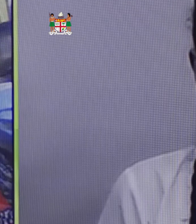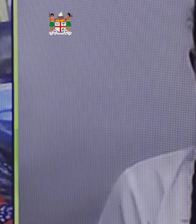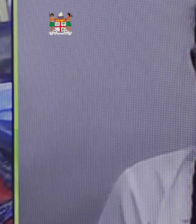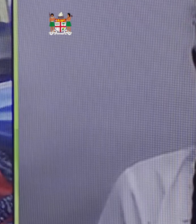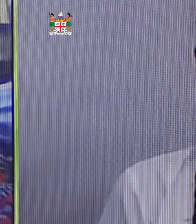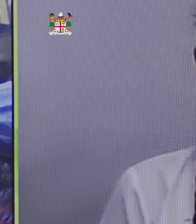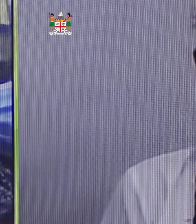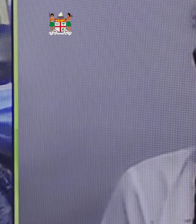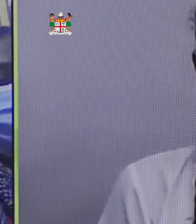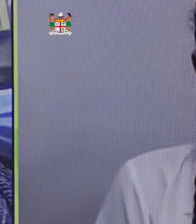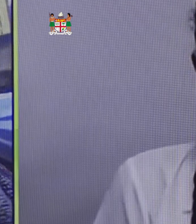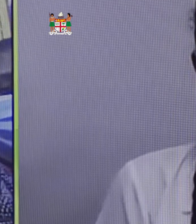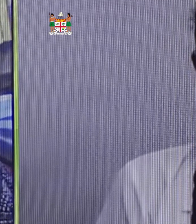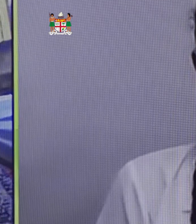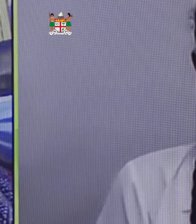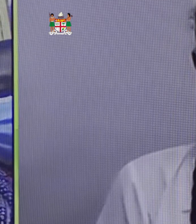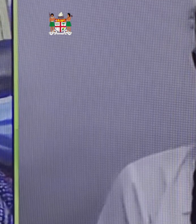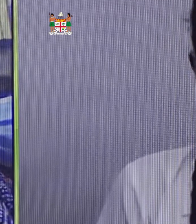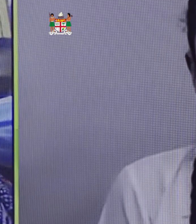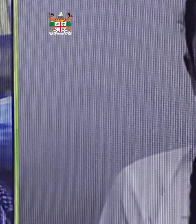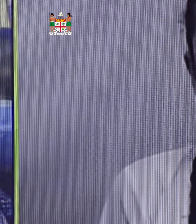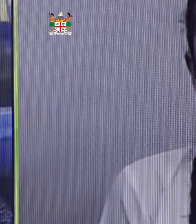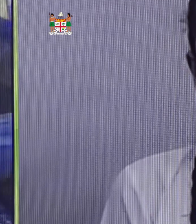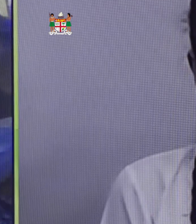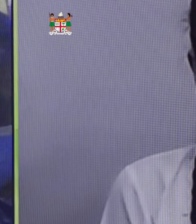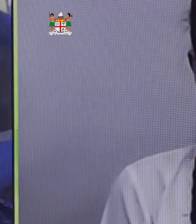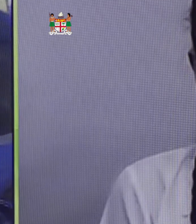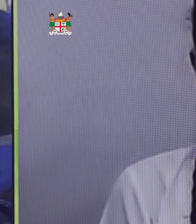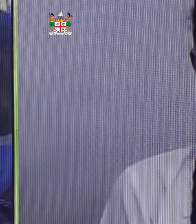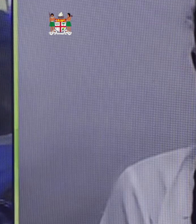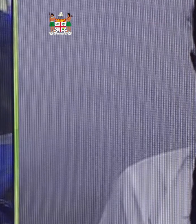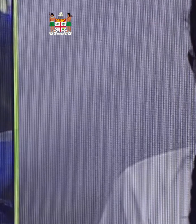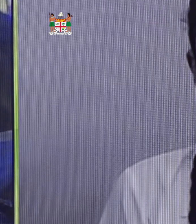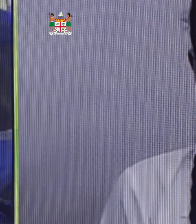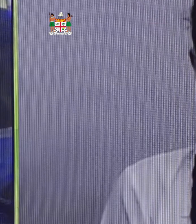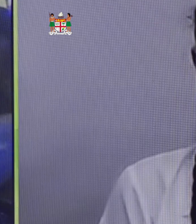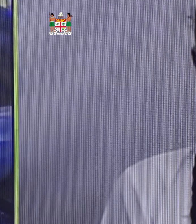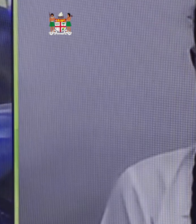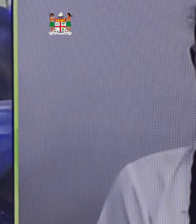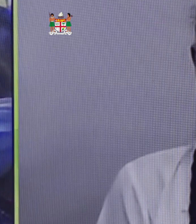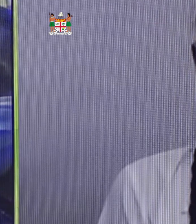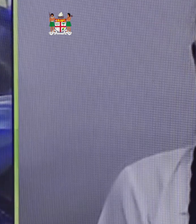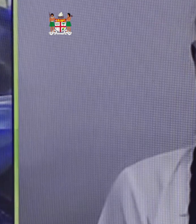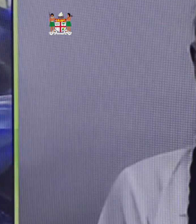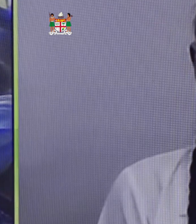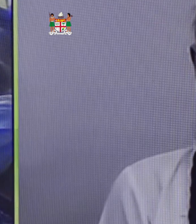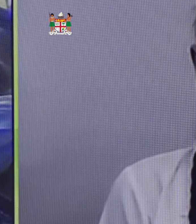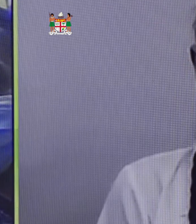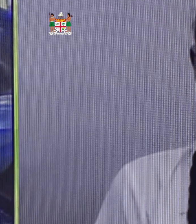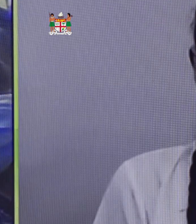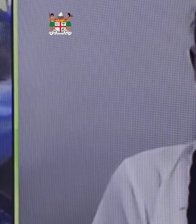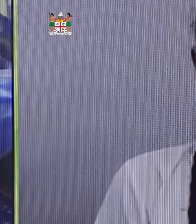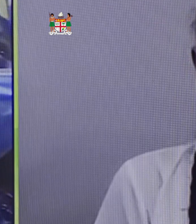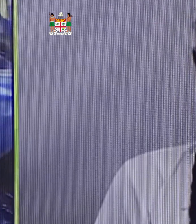Mrs. Sujata Singh. She also encouraged us and enabled us to write such nice